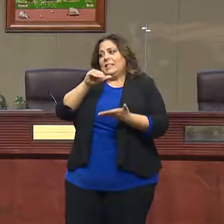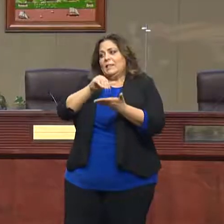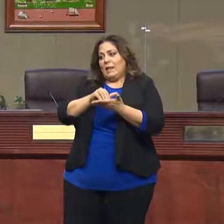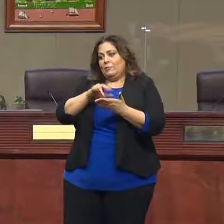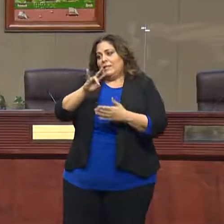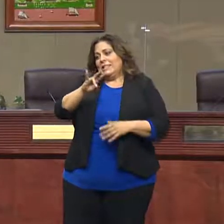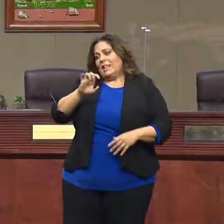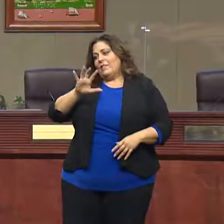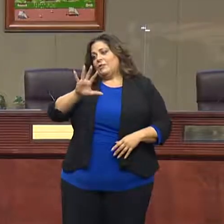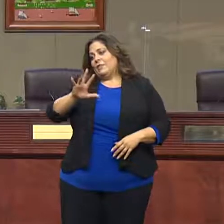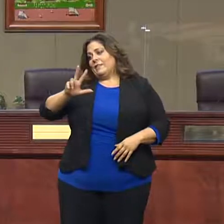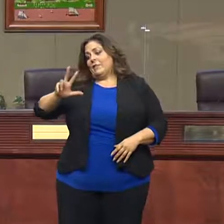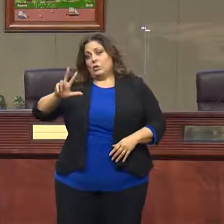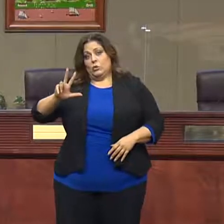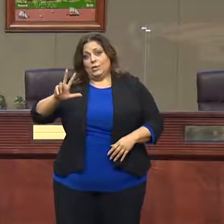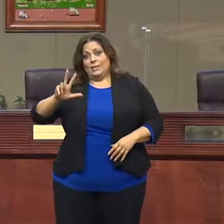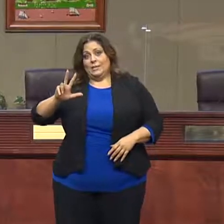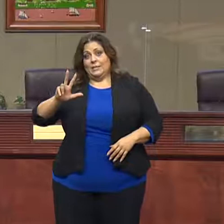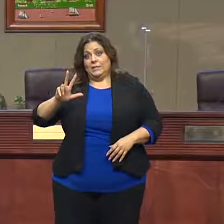676,753.